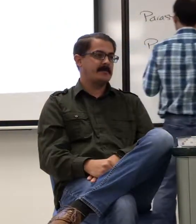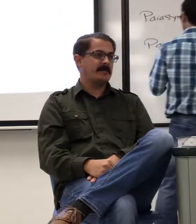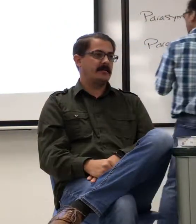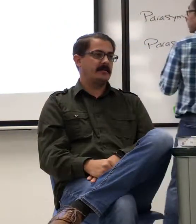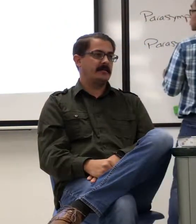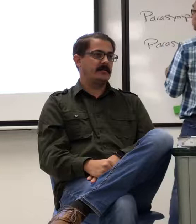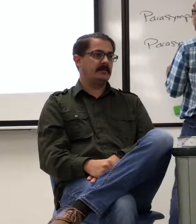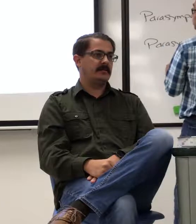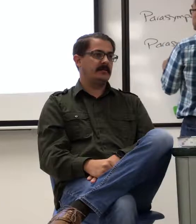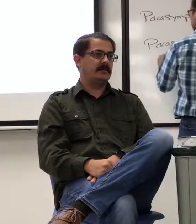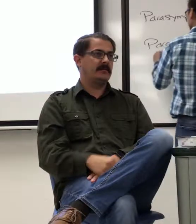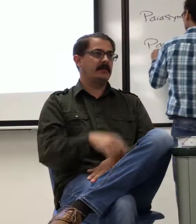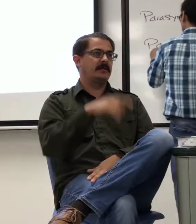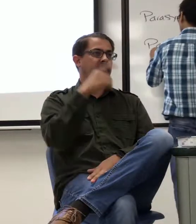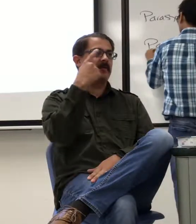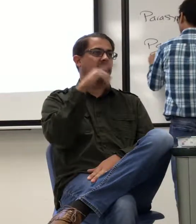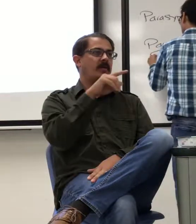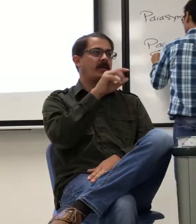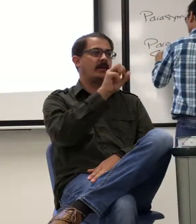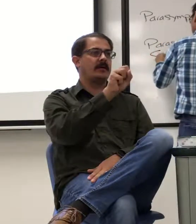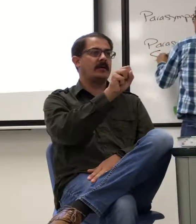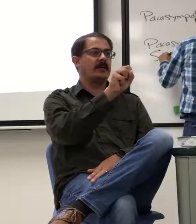for a sympathetic response,